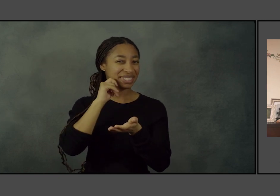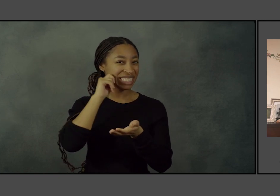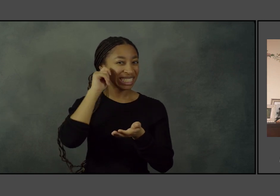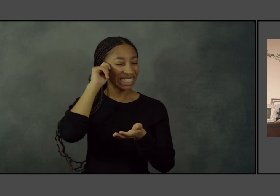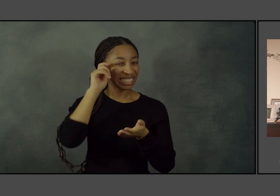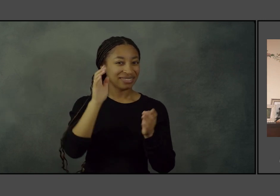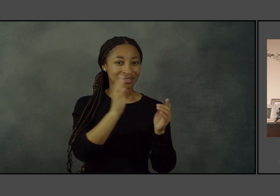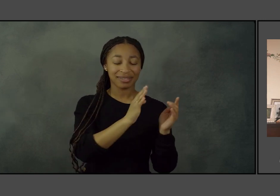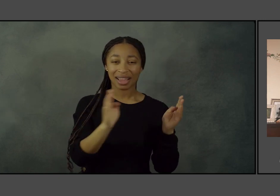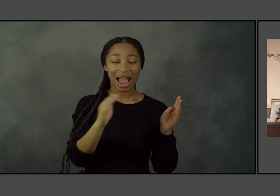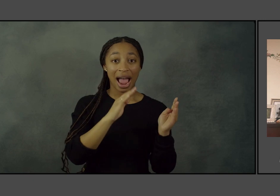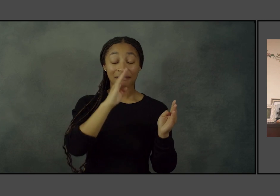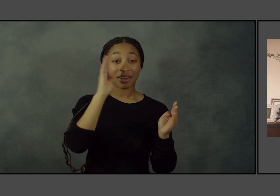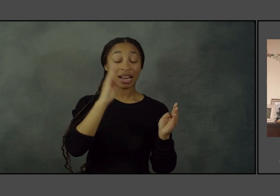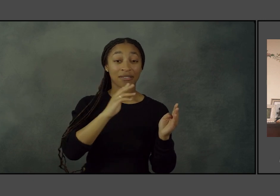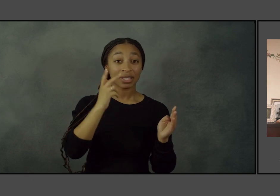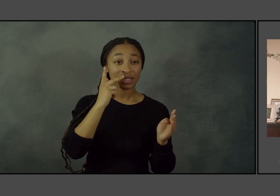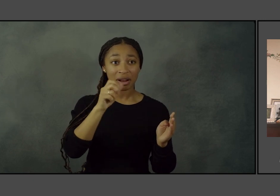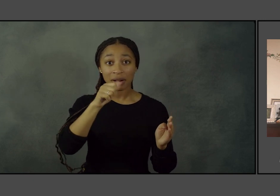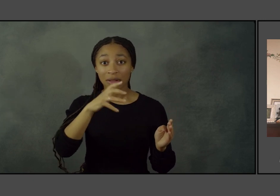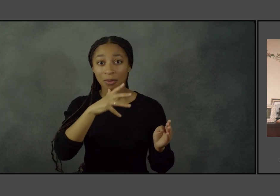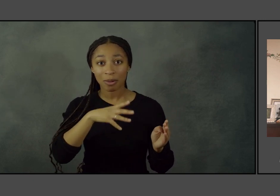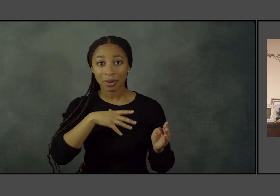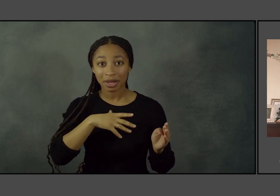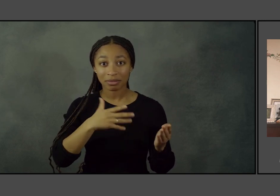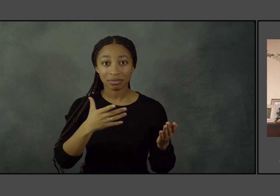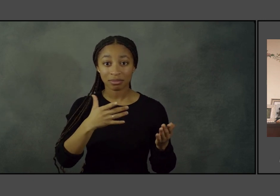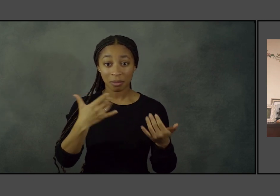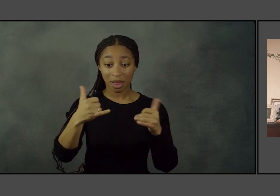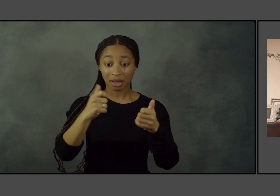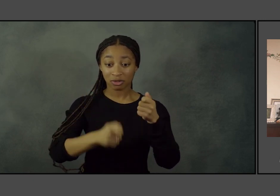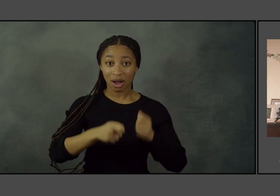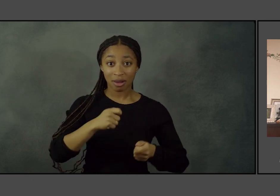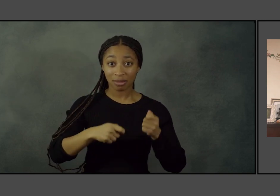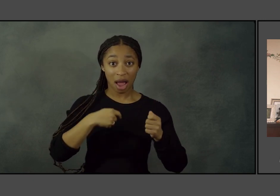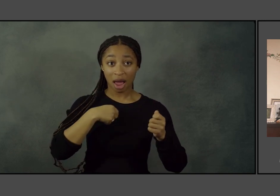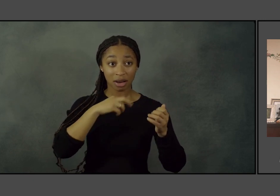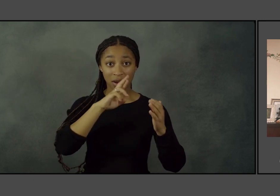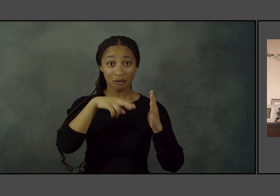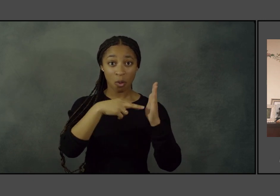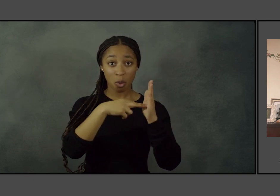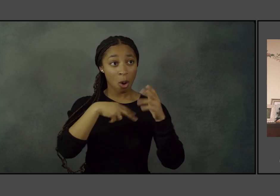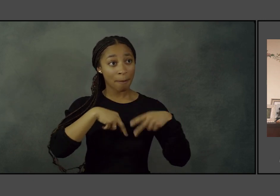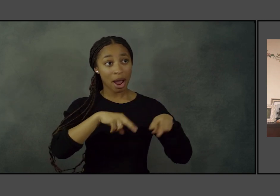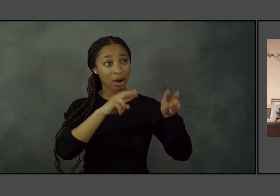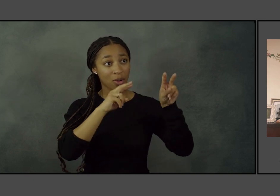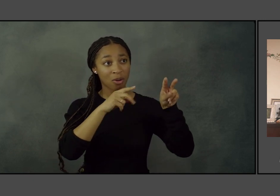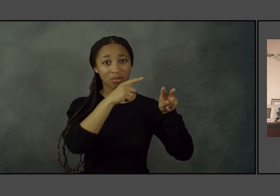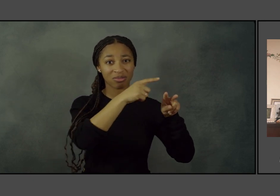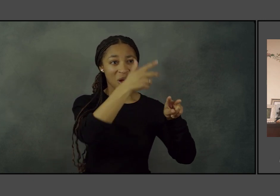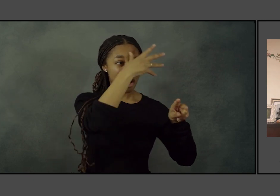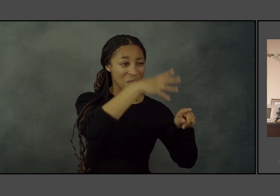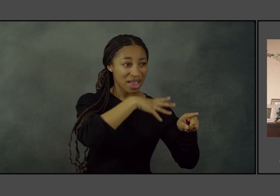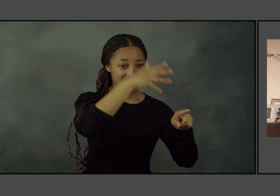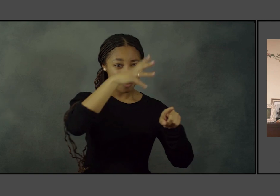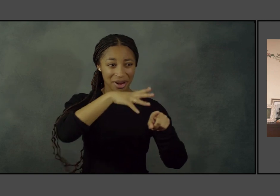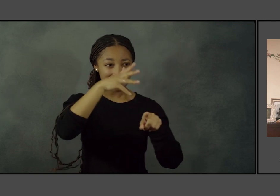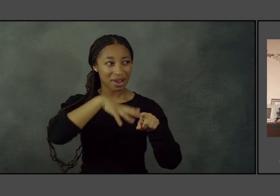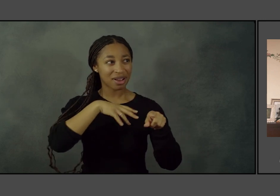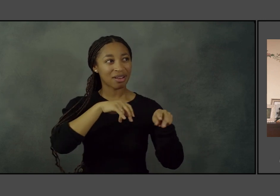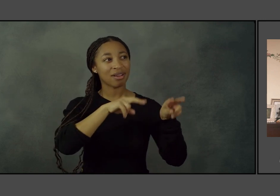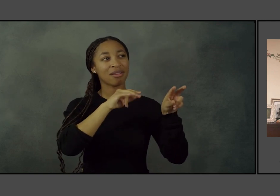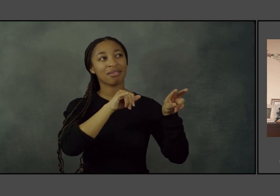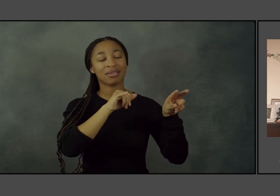had not one role model that was female. And I think what's important now to this conversation, as